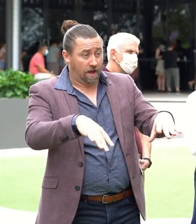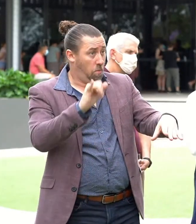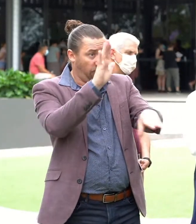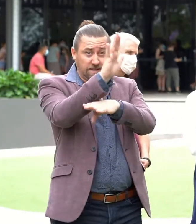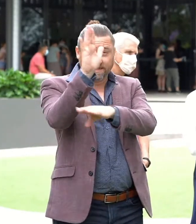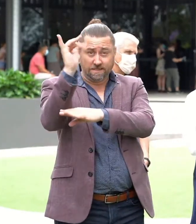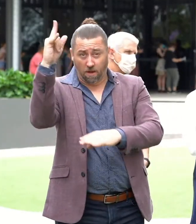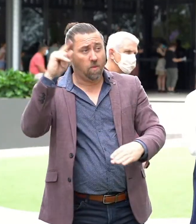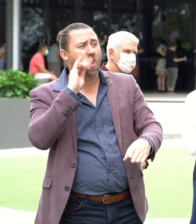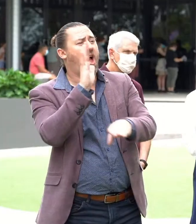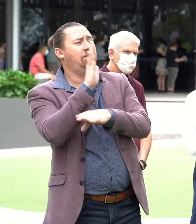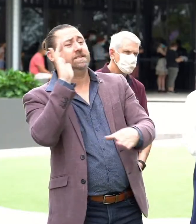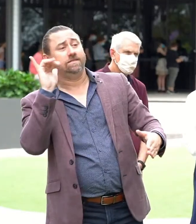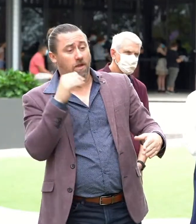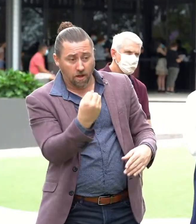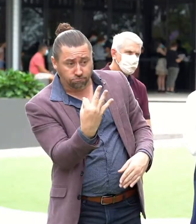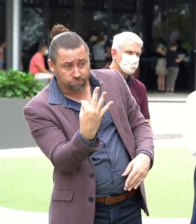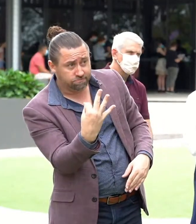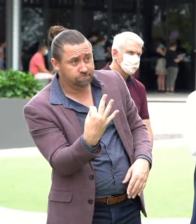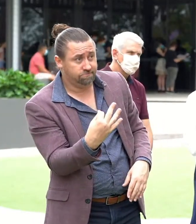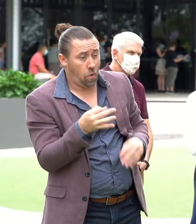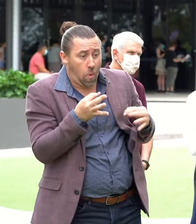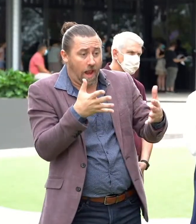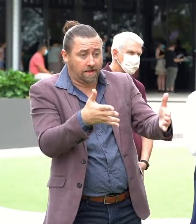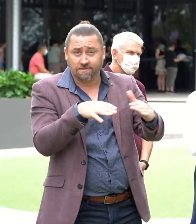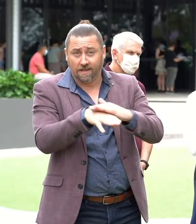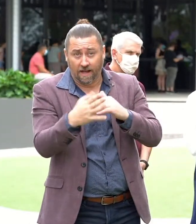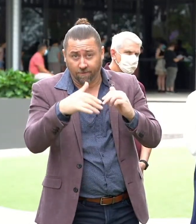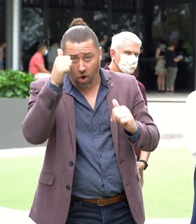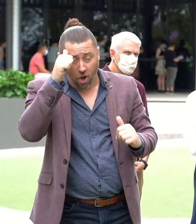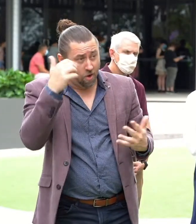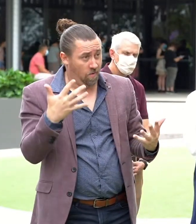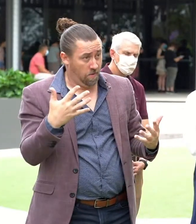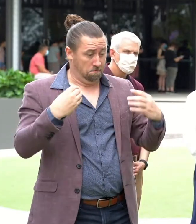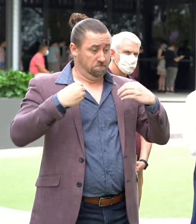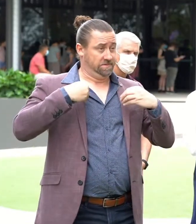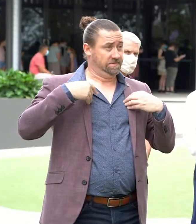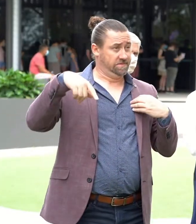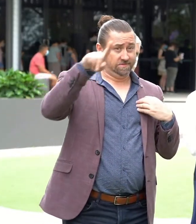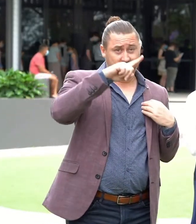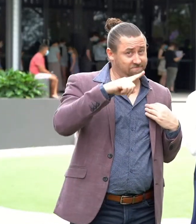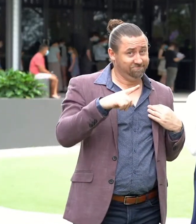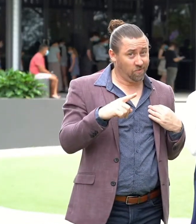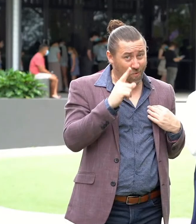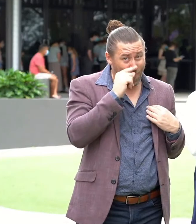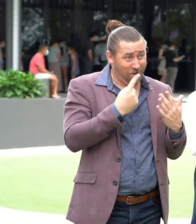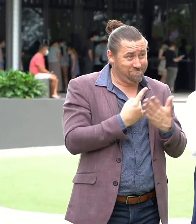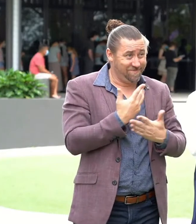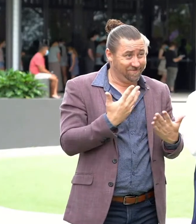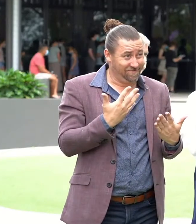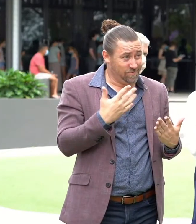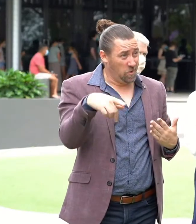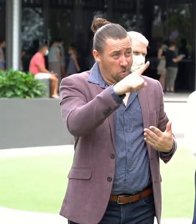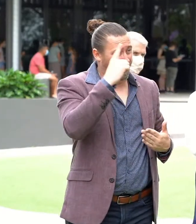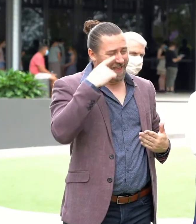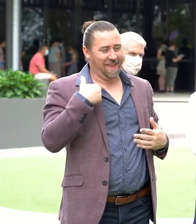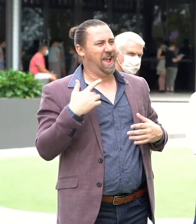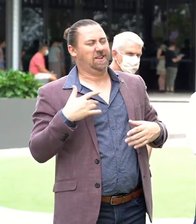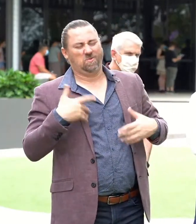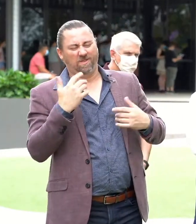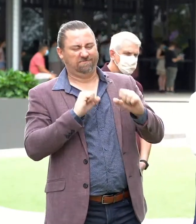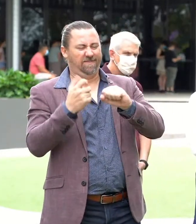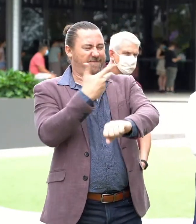only, particularly international as well. So I think a lot of businesses will move to make sure that they keep their patrons,